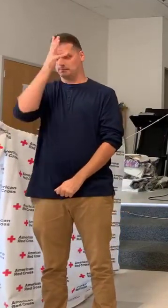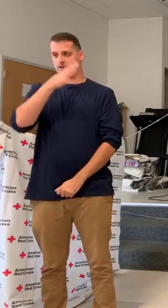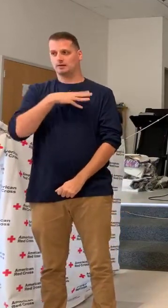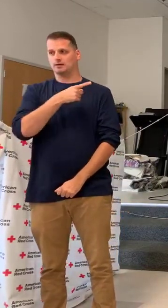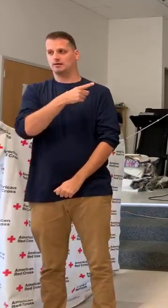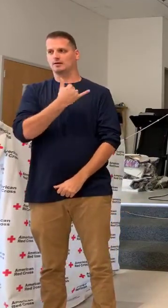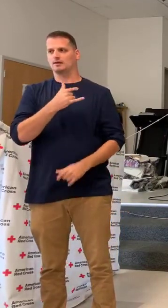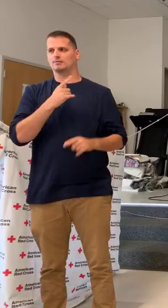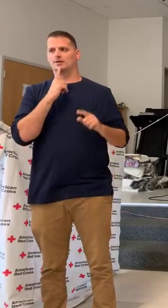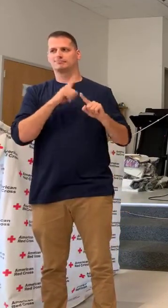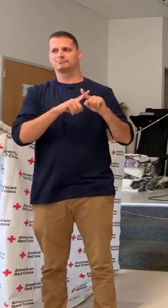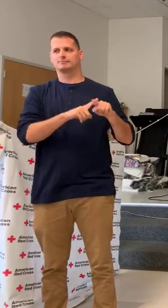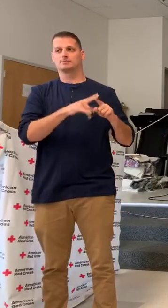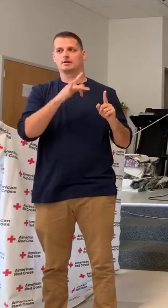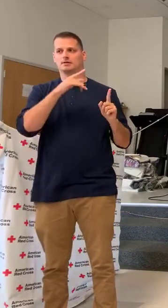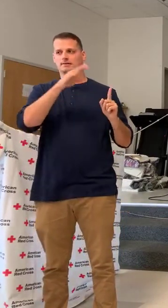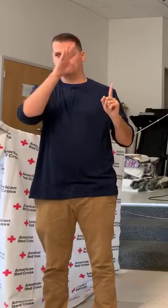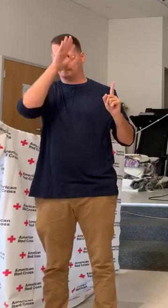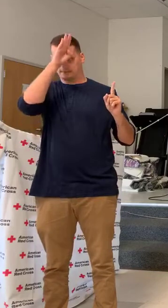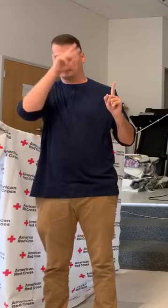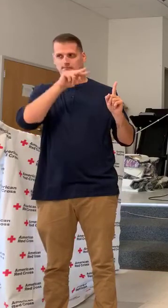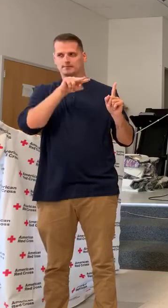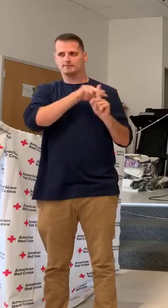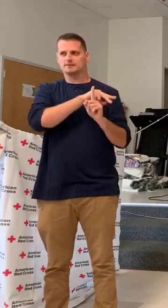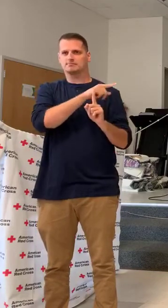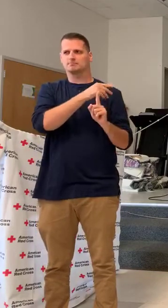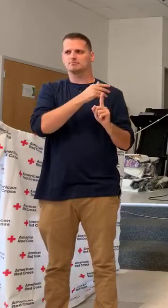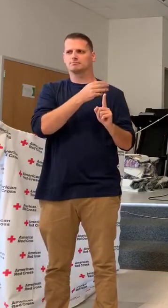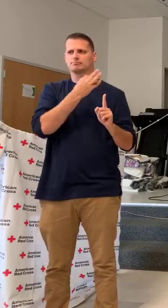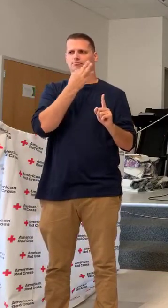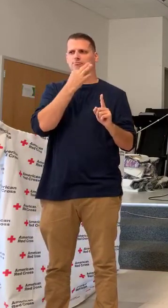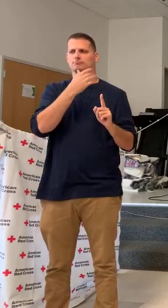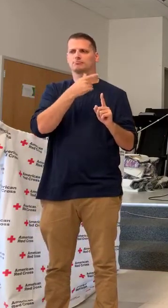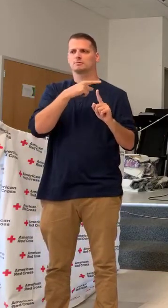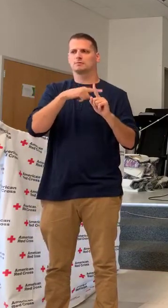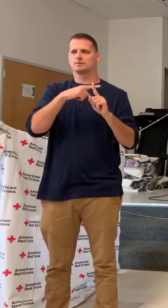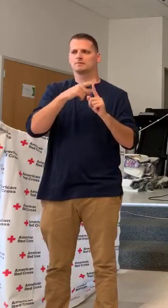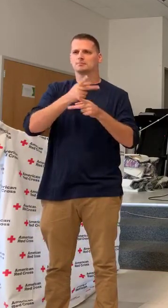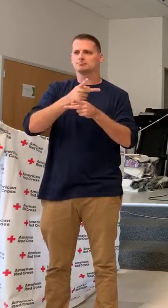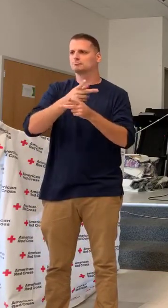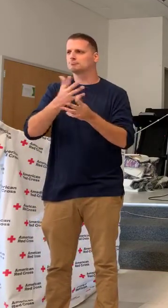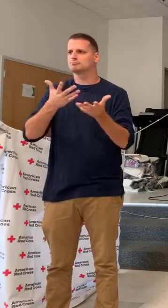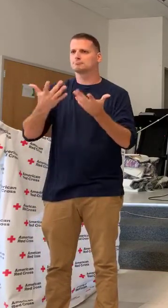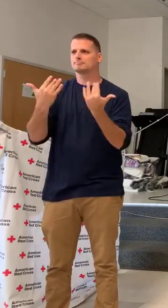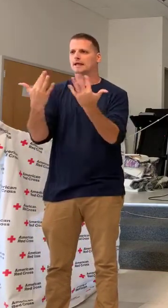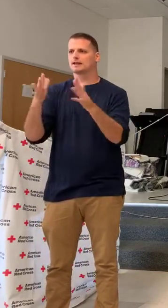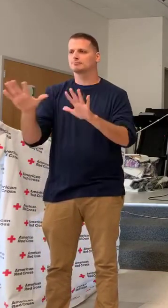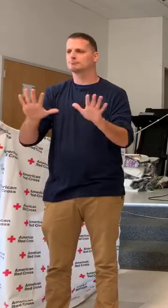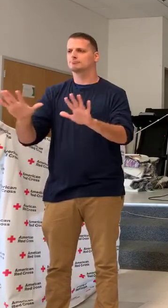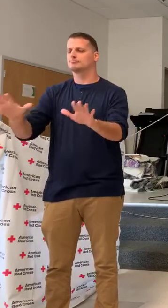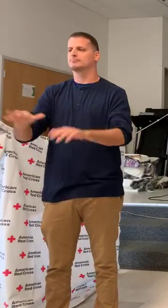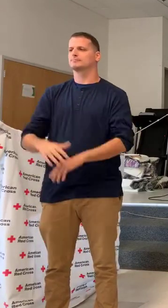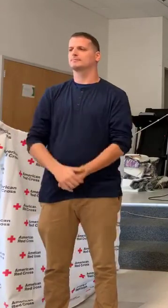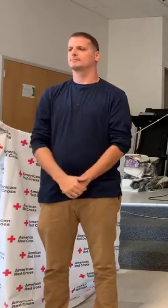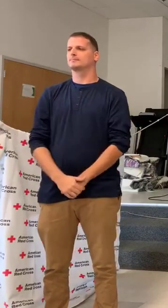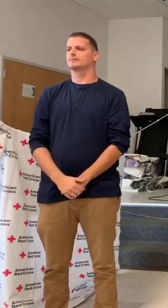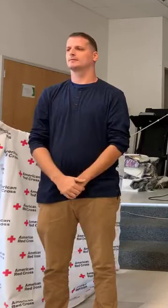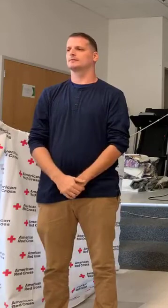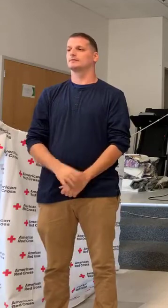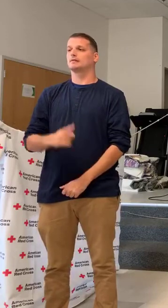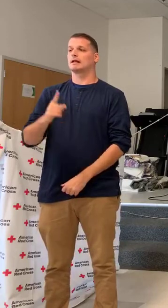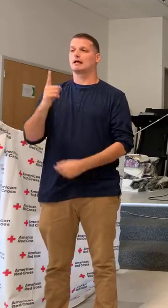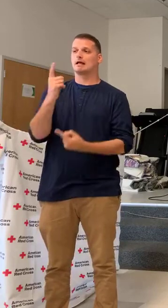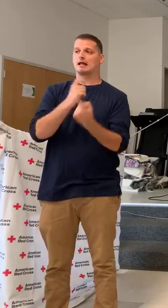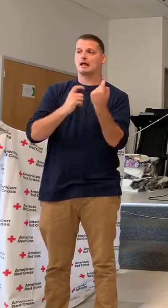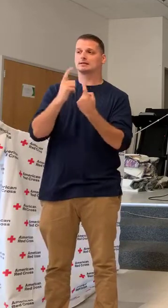from a firefighting standpoint, this is about as good as news as it gets for being on the offensive. So if you're wondering, for those of you on the live feed who have been asking us, will this fire